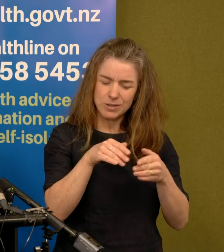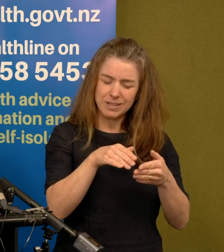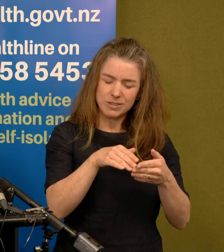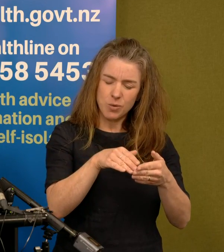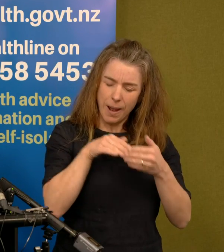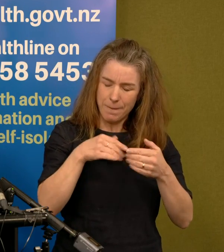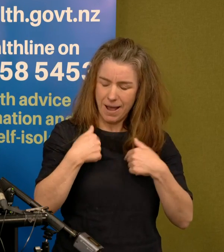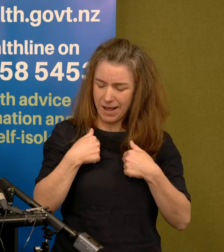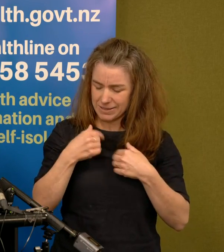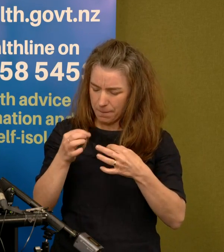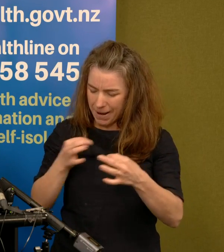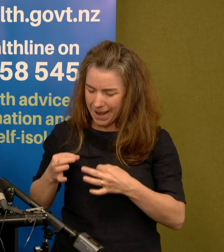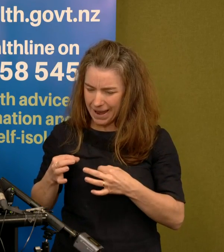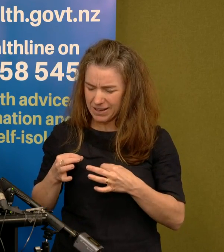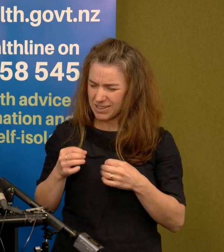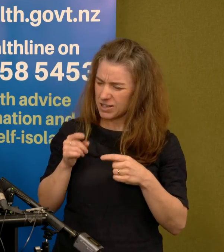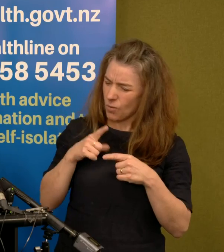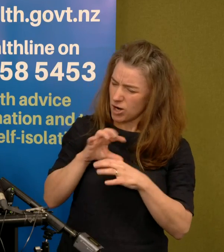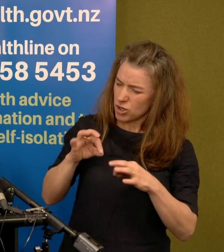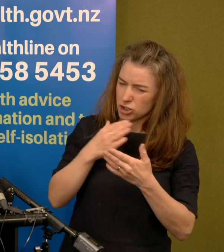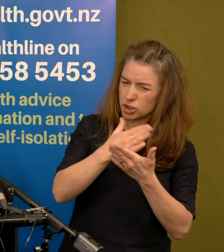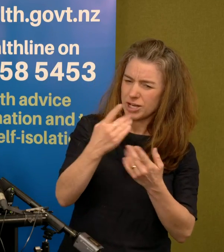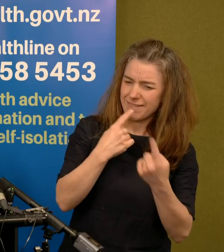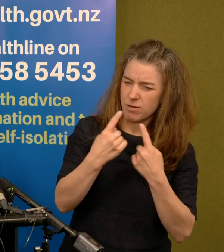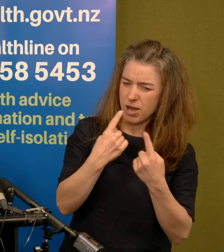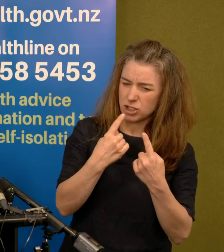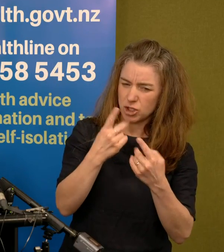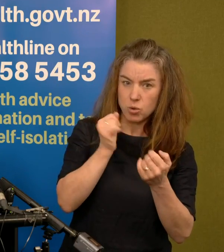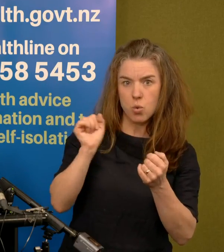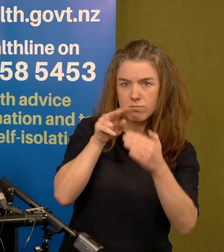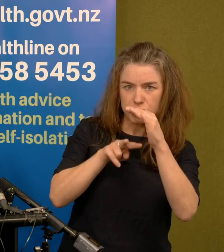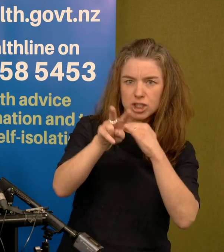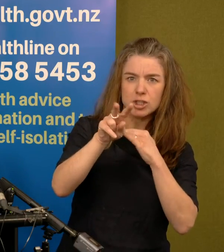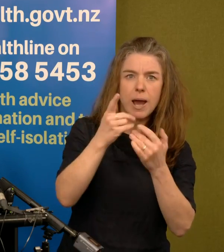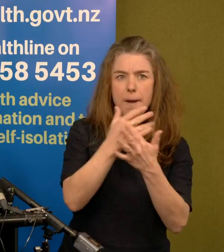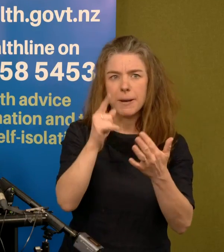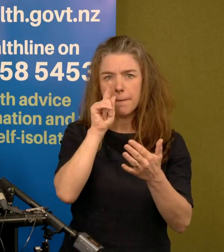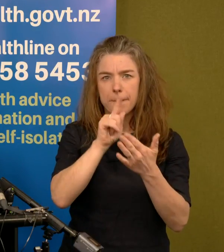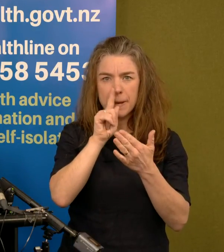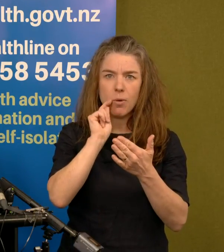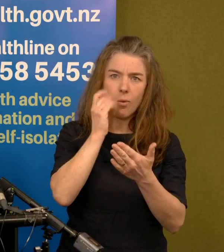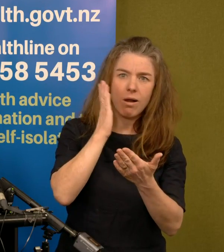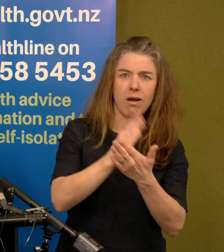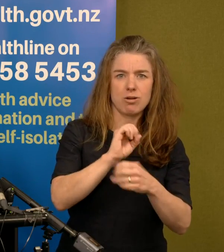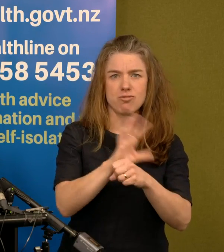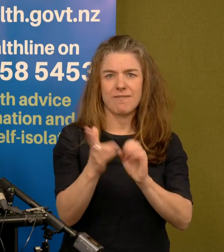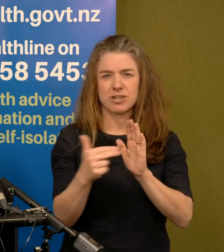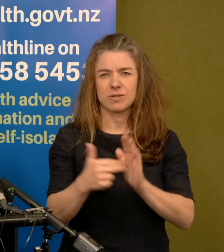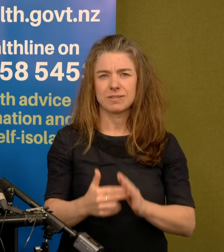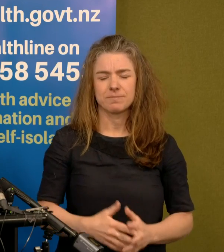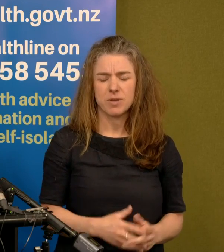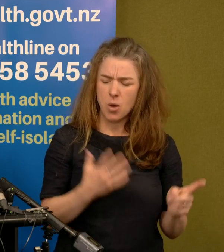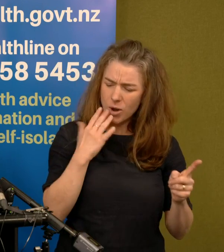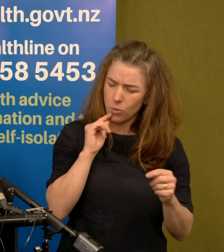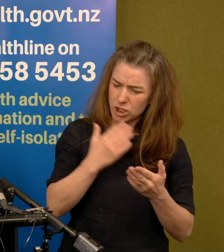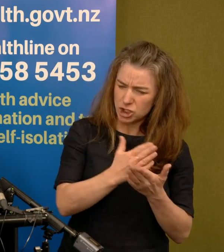And so, look, we'll have no trouble releasing modelling and what the findings are, but it's work in progress at the moment. What's the time frame